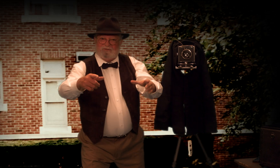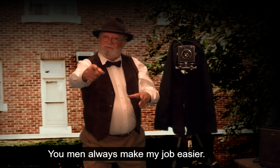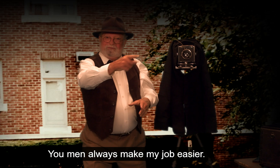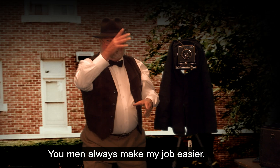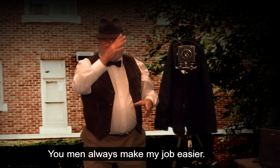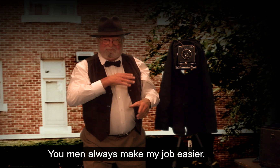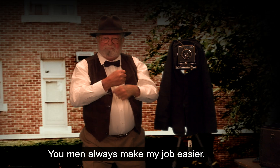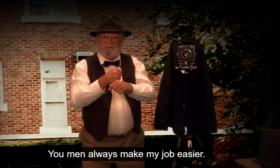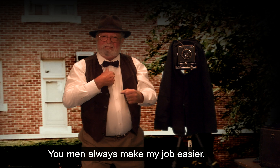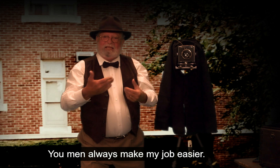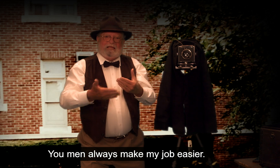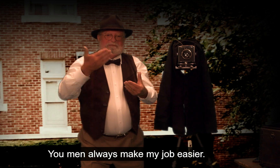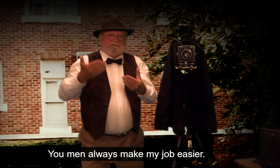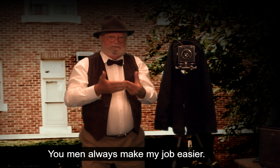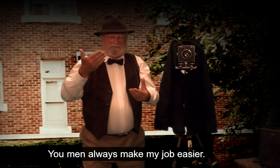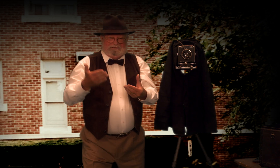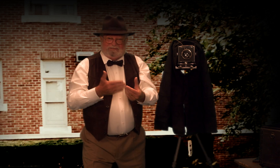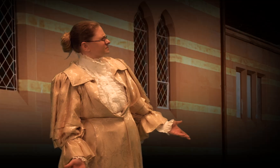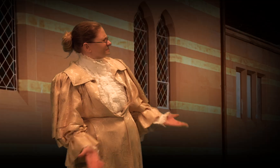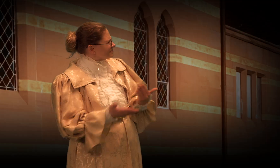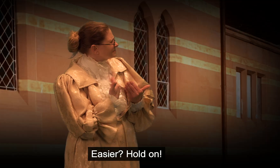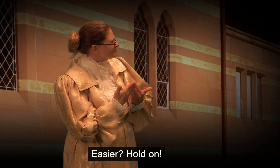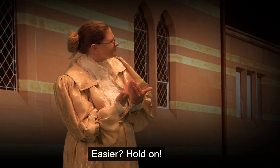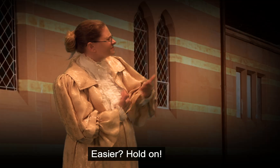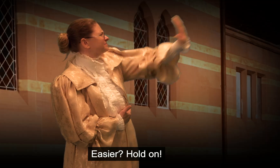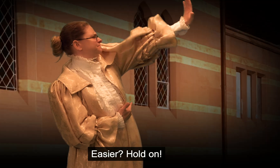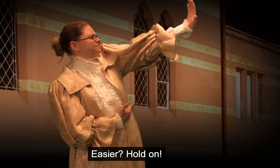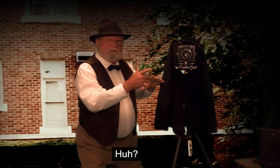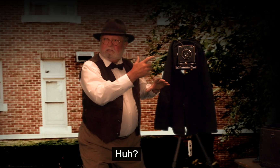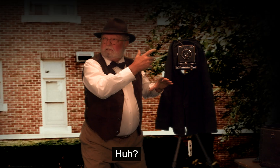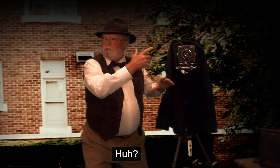You men always make my job easier. Easier? Hold on. Huh?